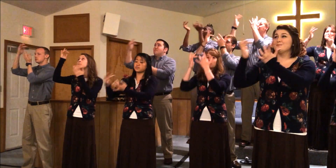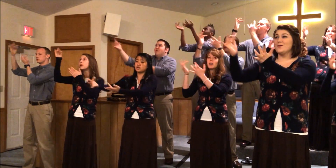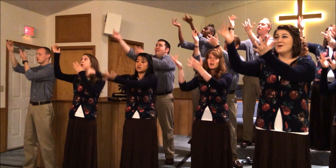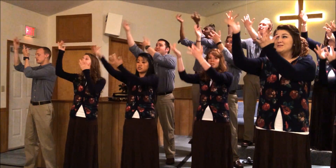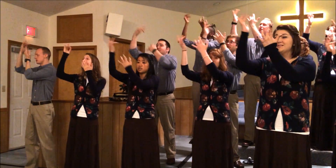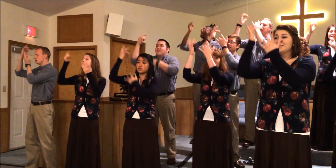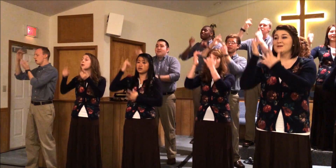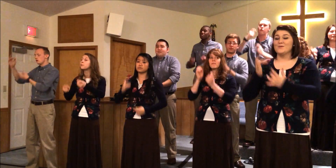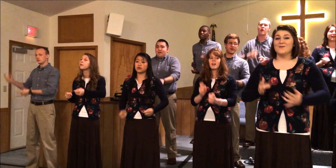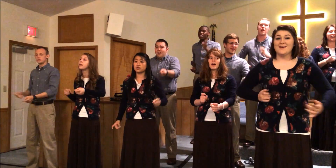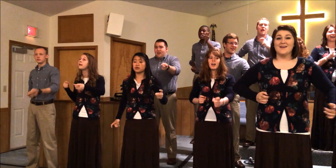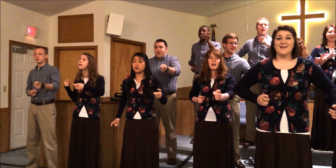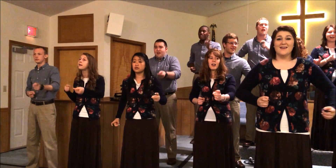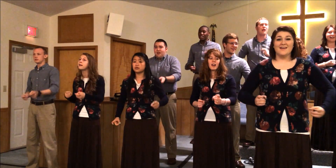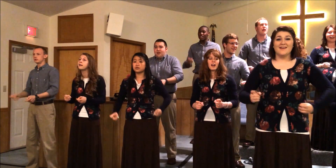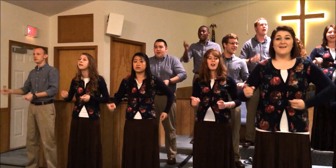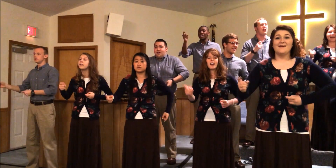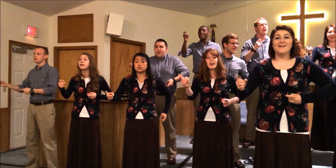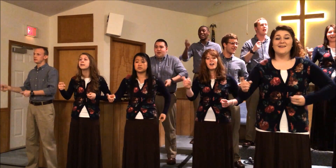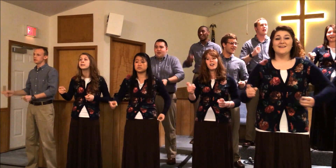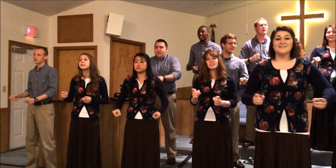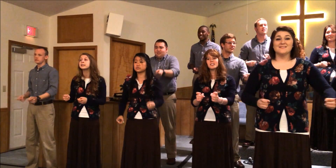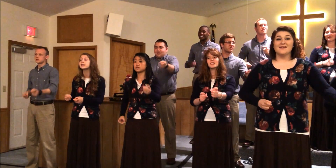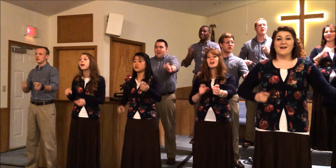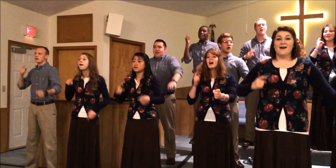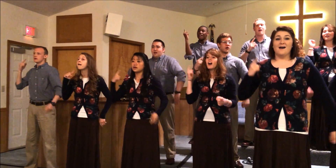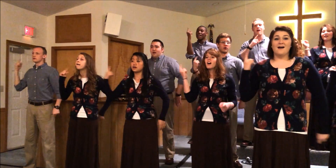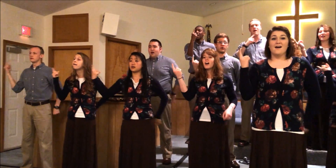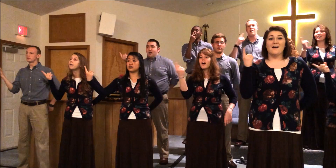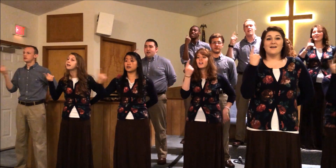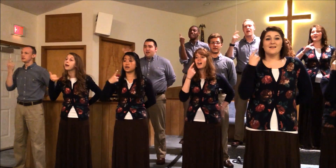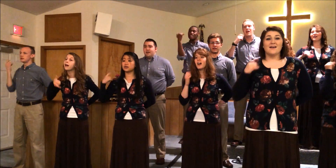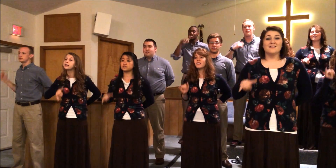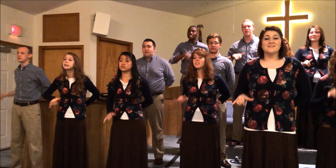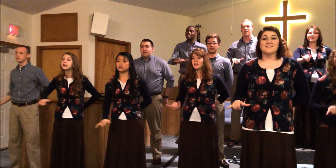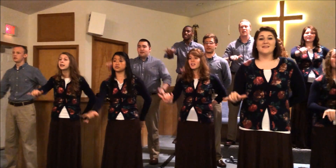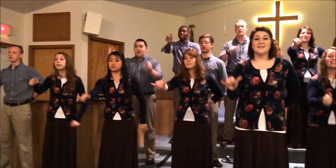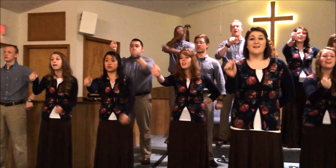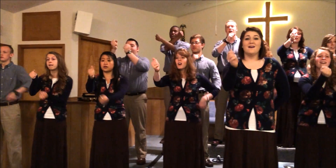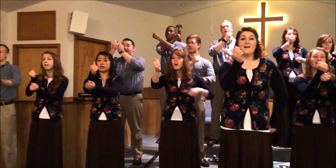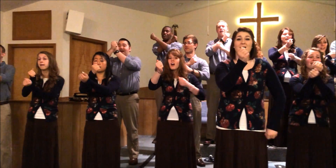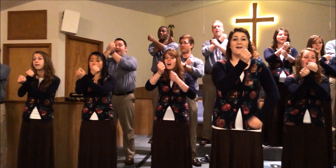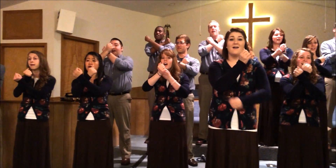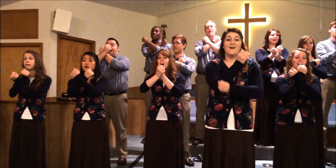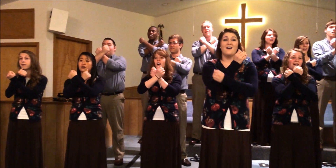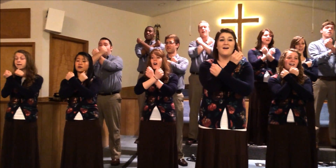his mercy rains Unending love,